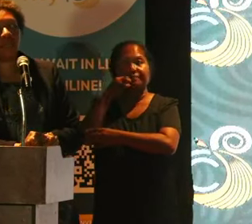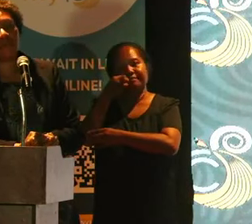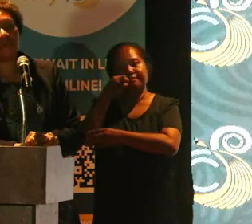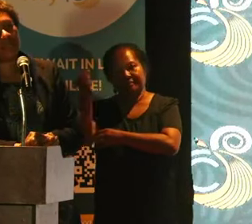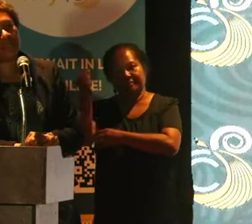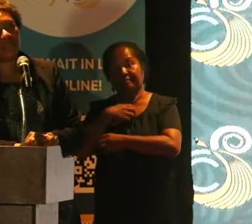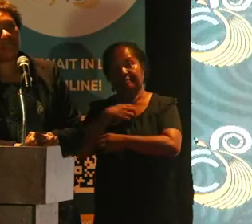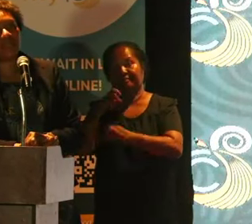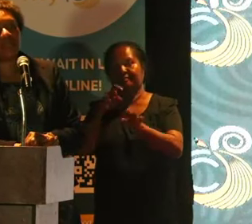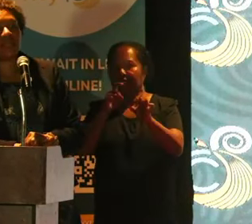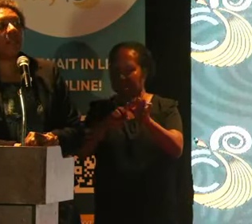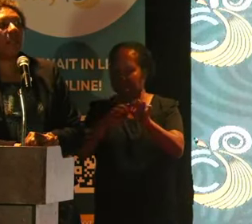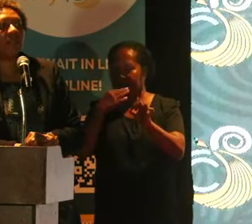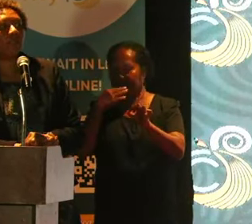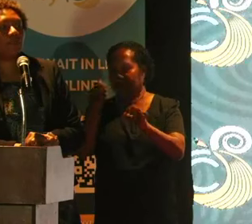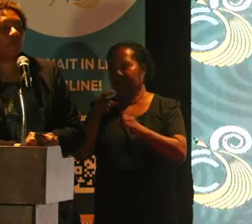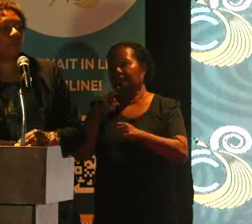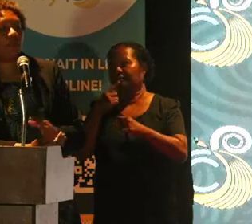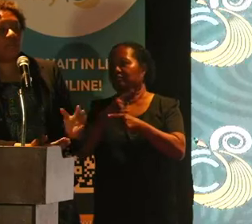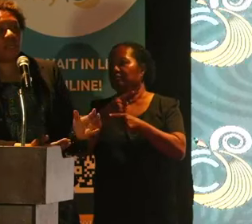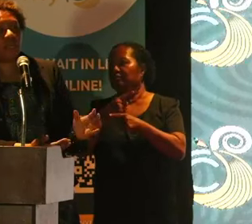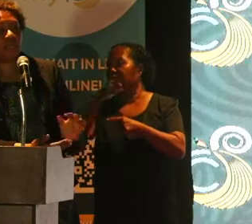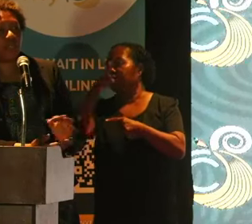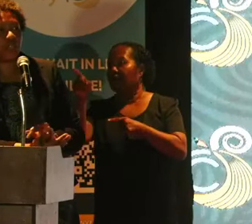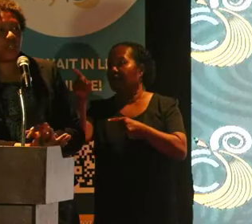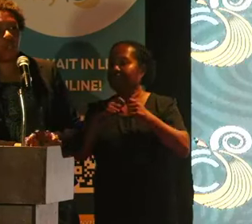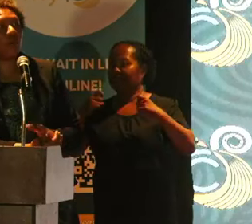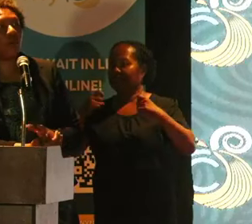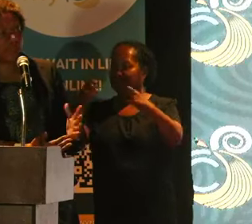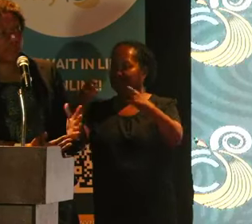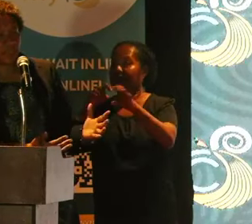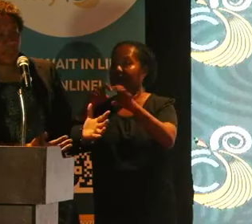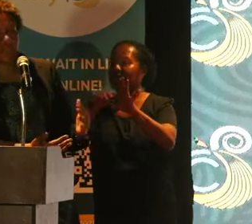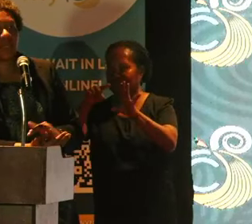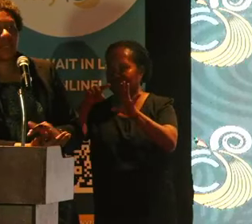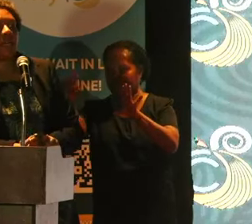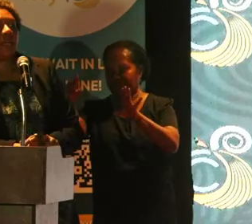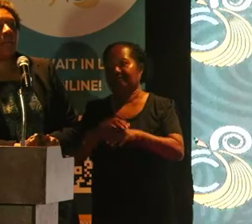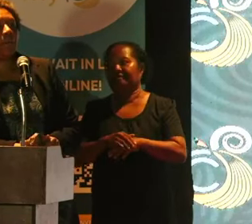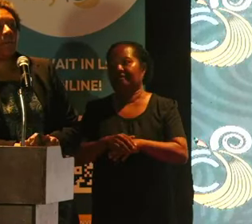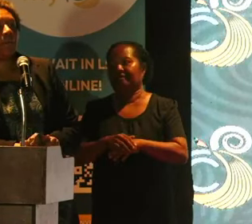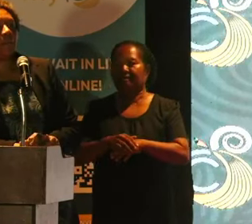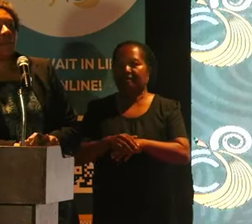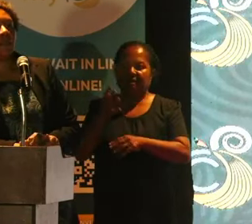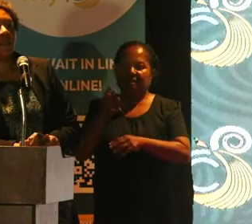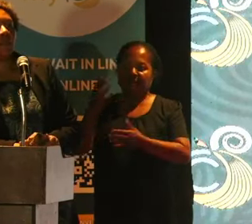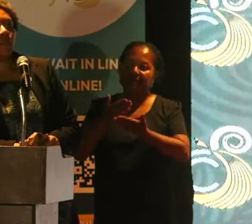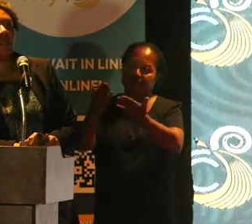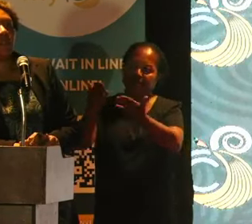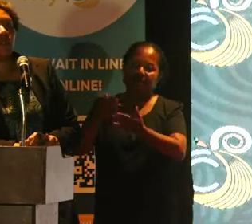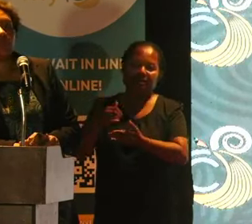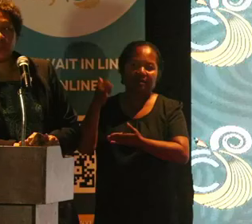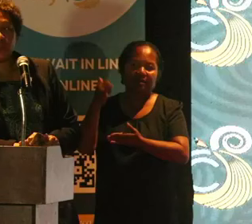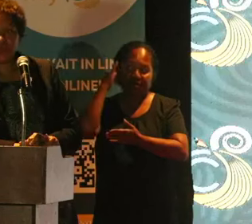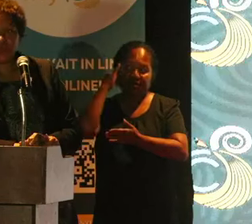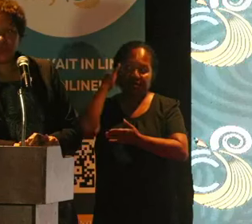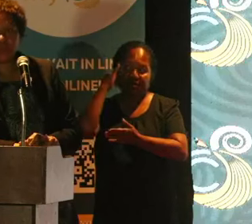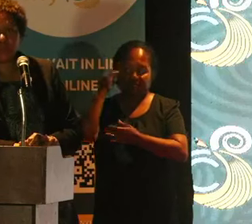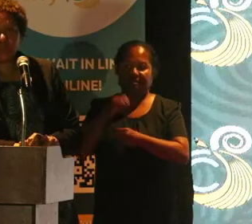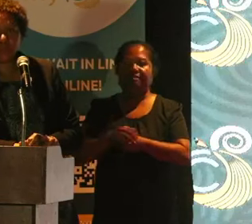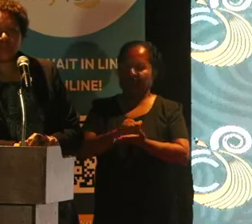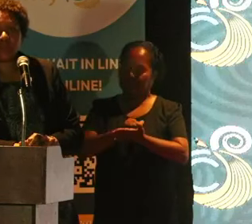and Lorraine out at our desk. They'll be happy to give you any information or contact details. And you will note, for those